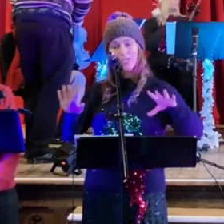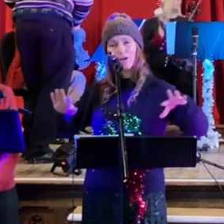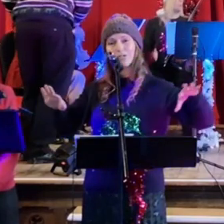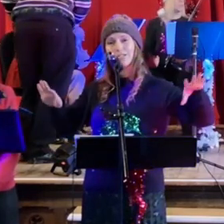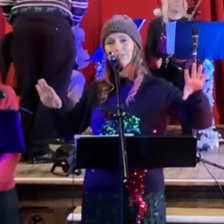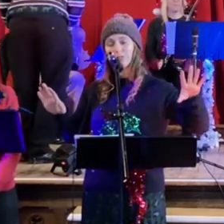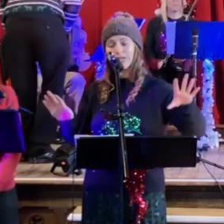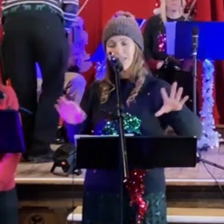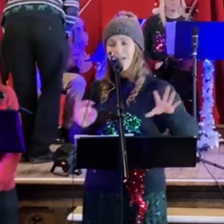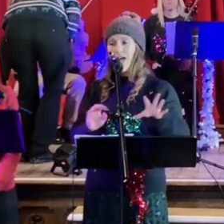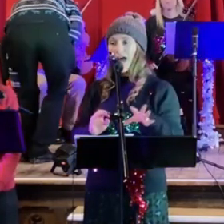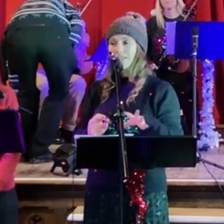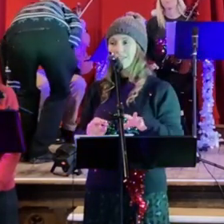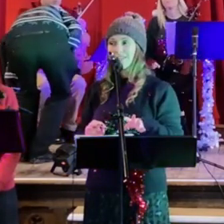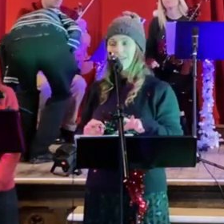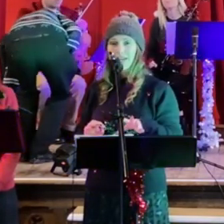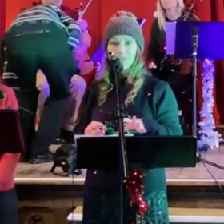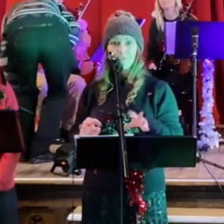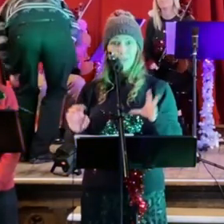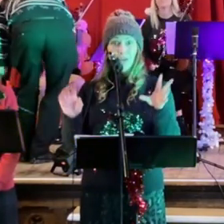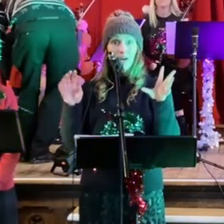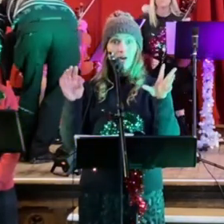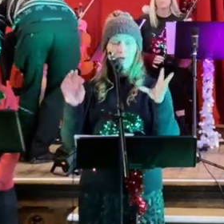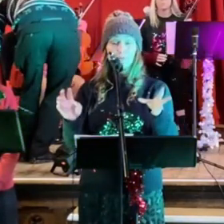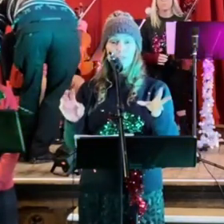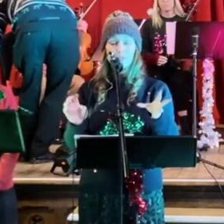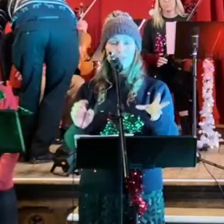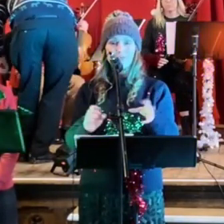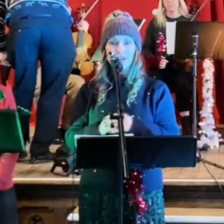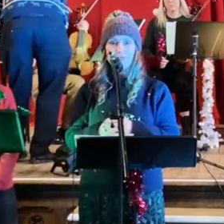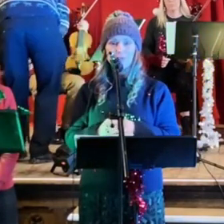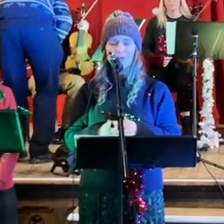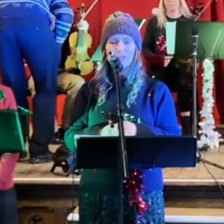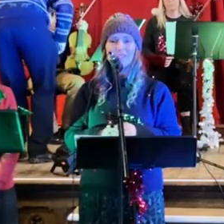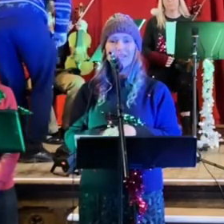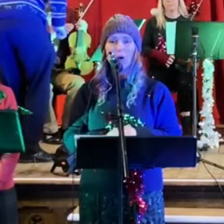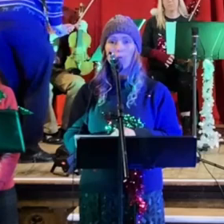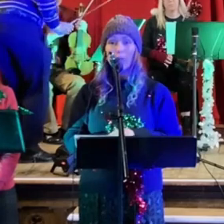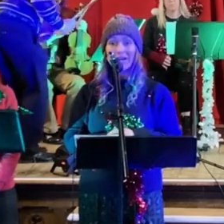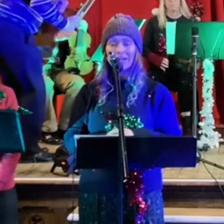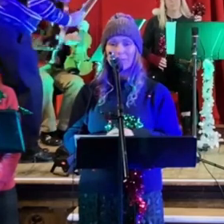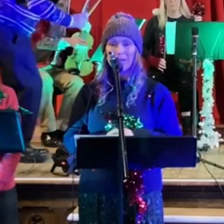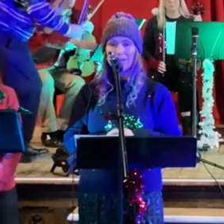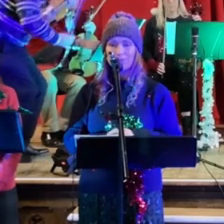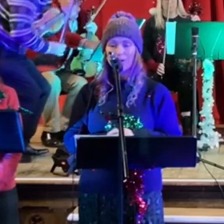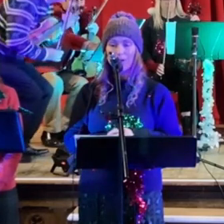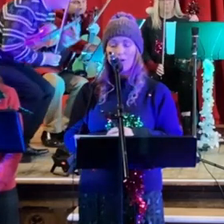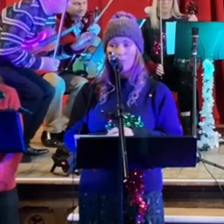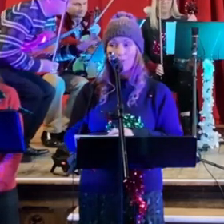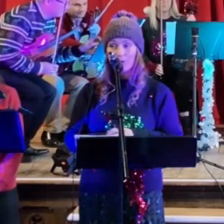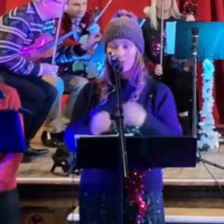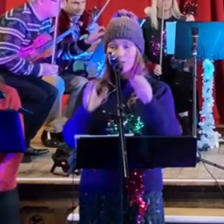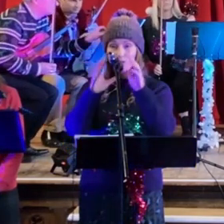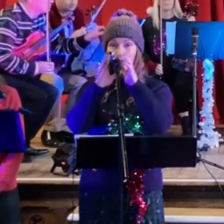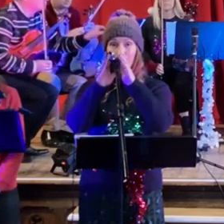down a little bit and sing a Christmas favourite. We're going to sing Away in a Manger, but we're going to do it with